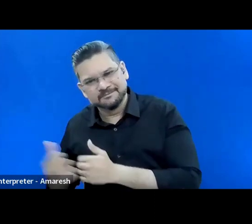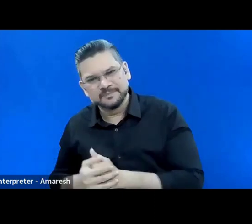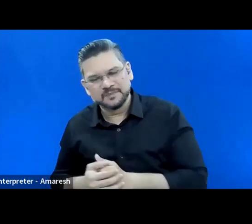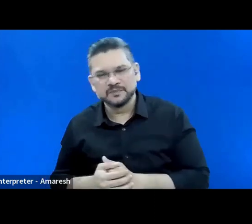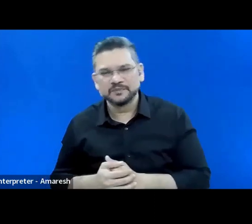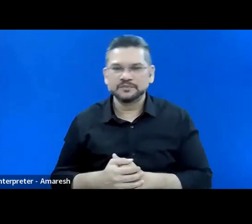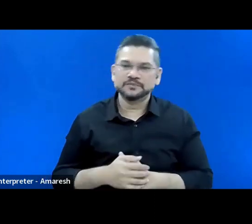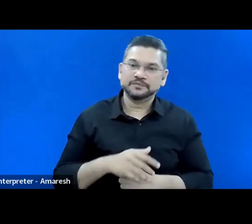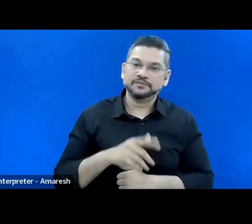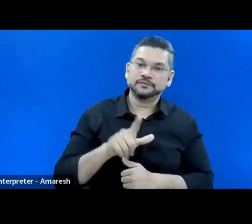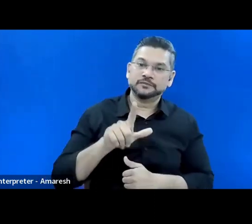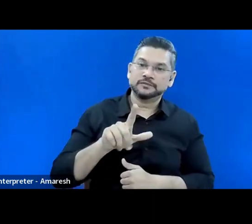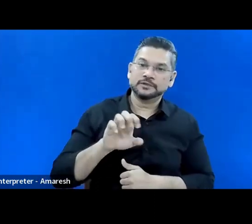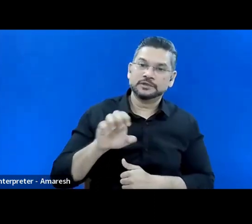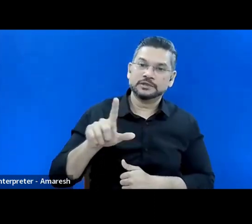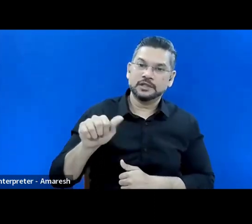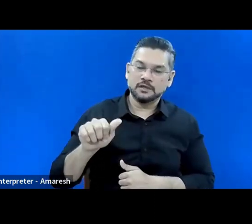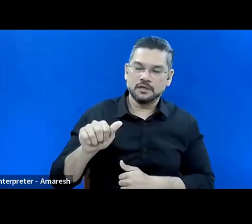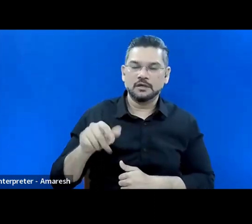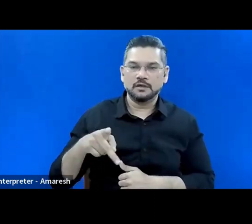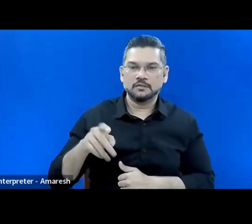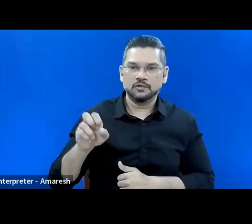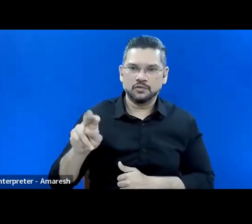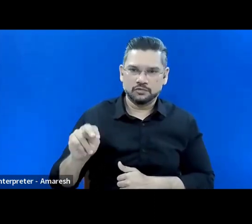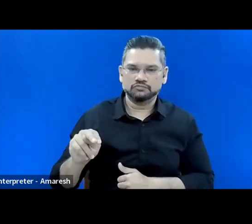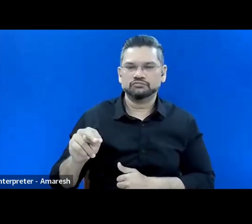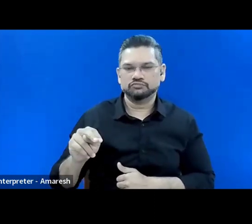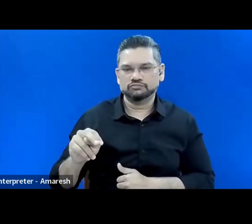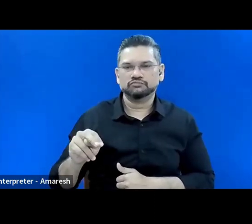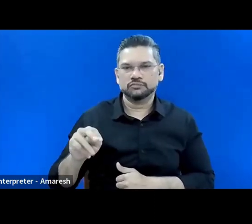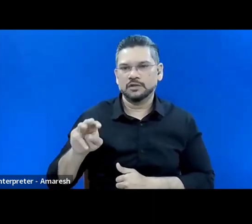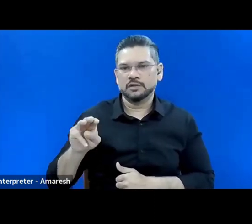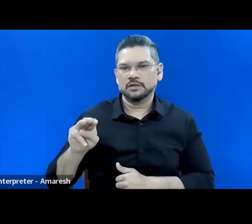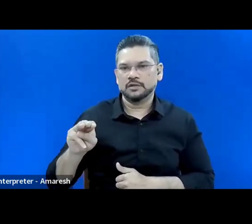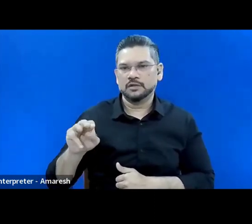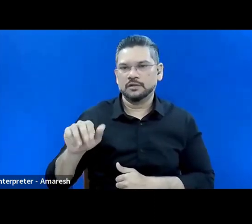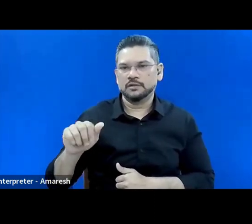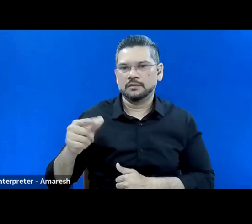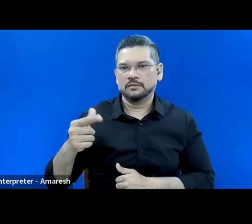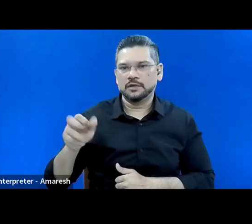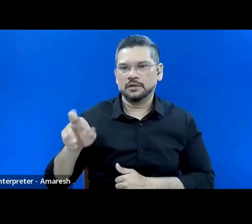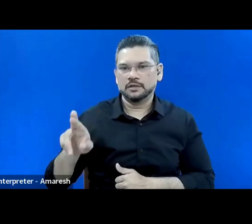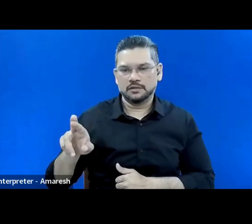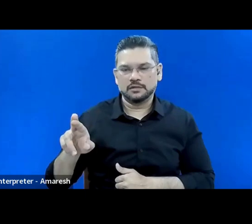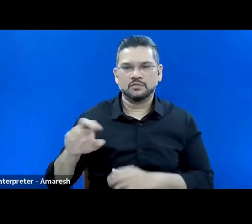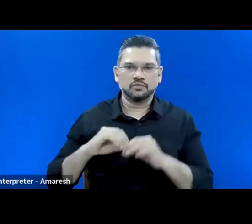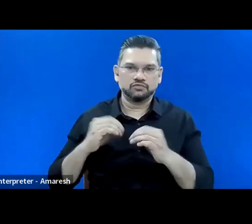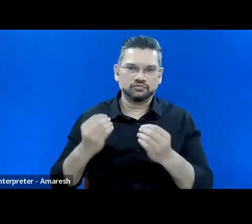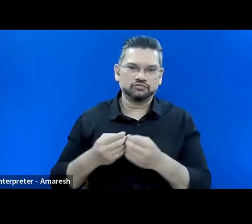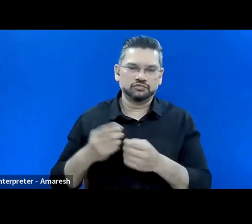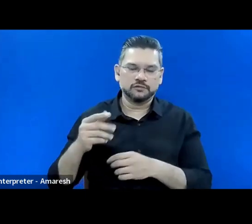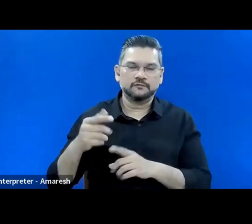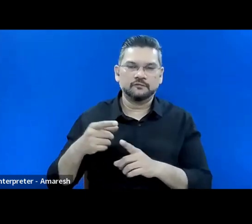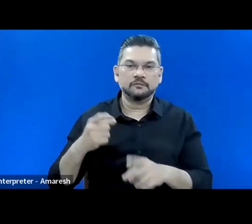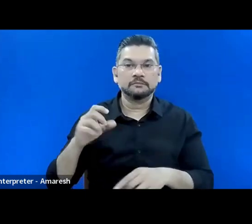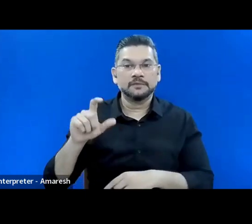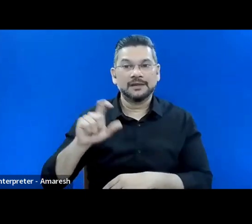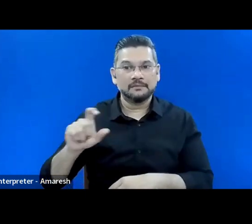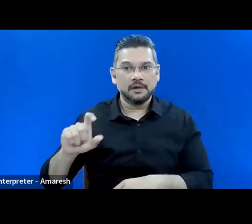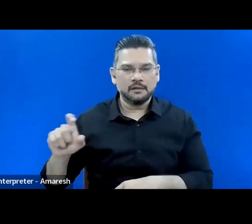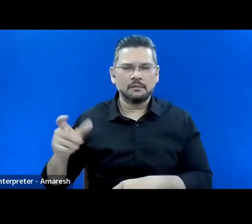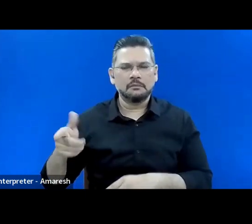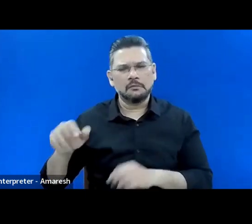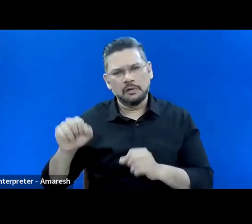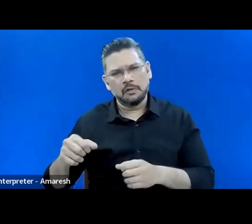a member organization of TCI in Nepal, and share with us how we can address this issue and have